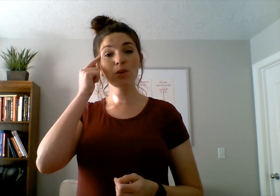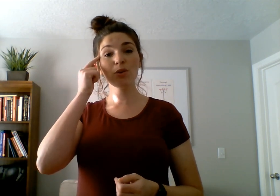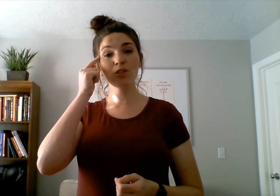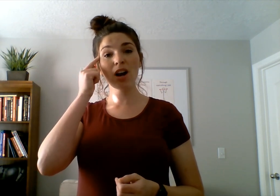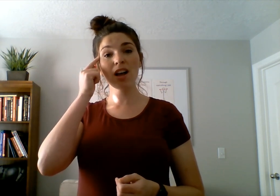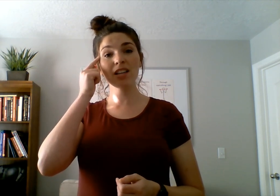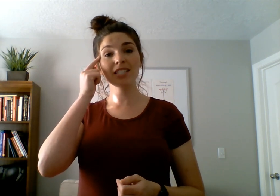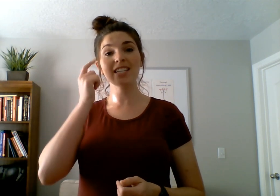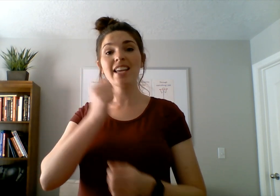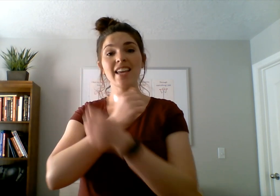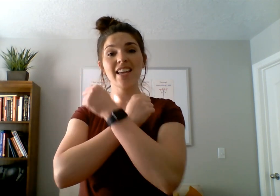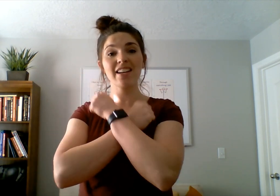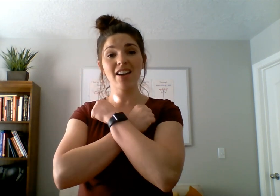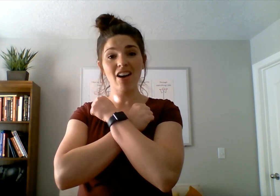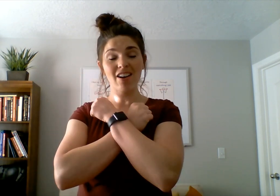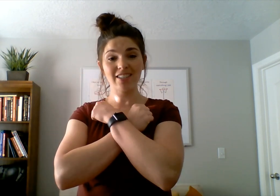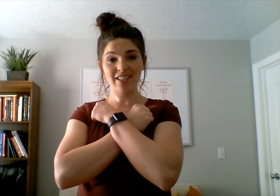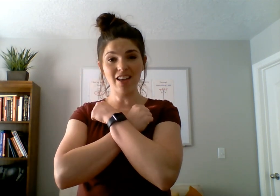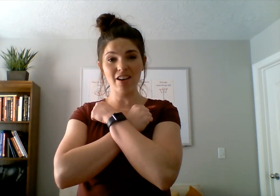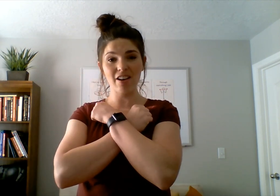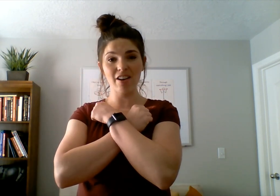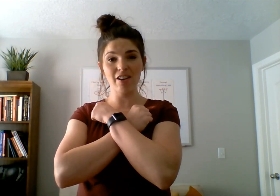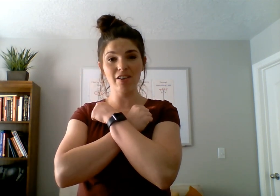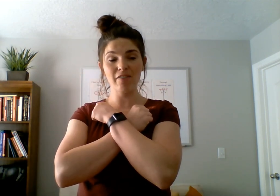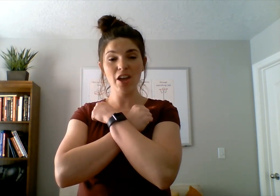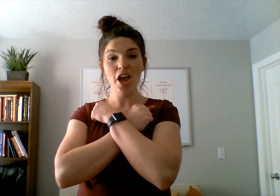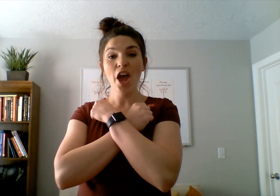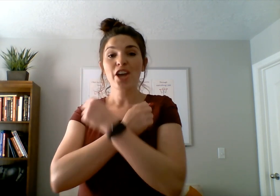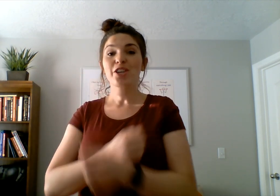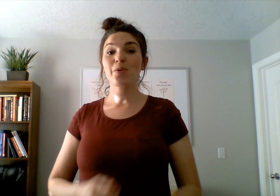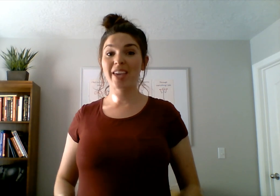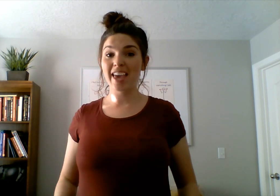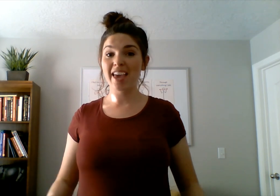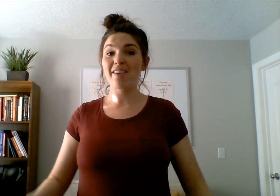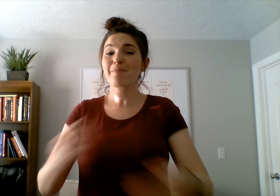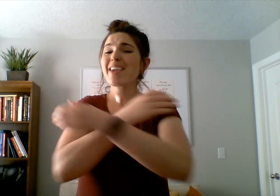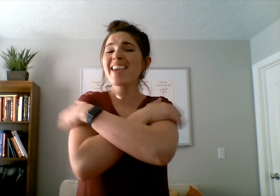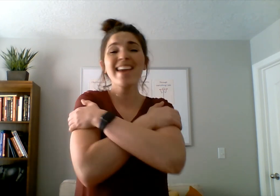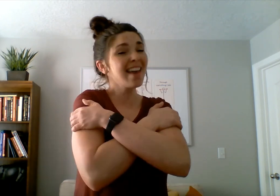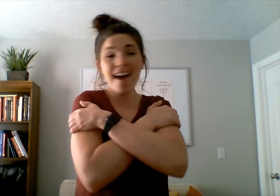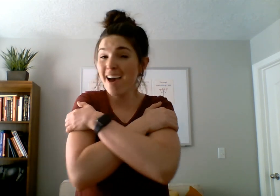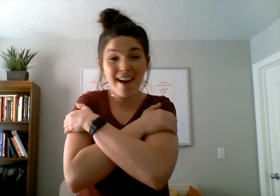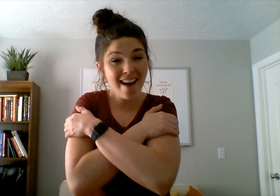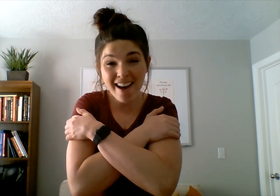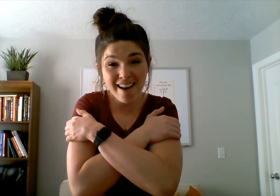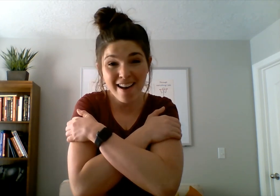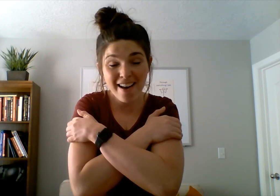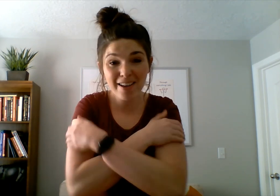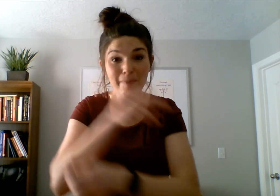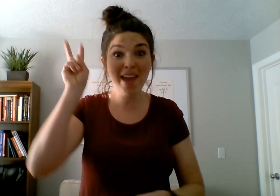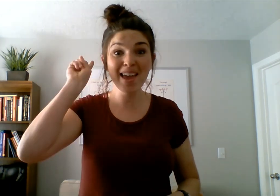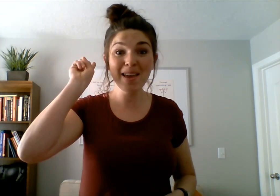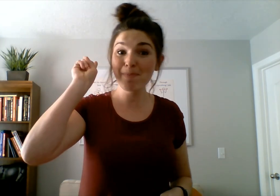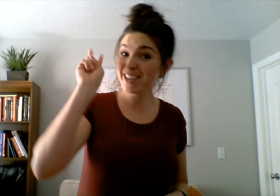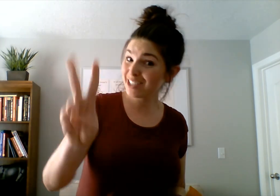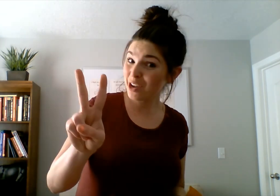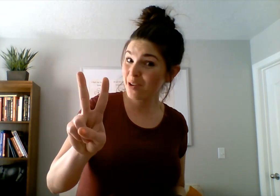trust in God's love. You give me a hug, maybe too.